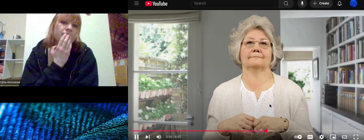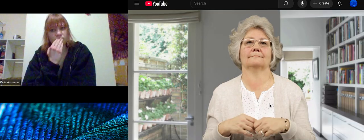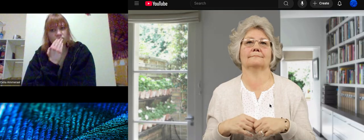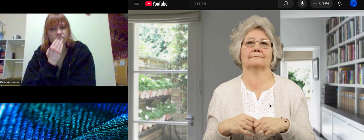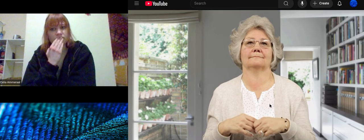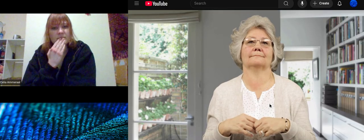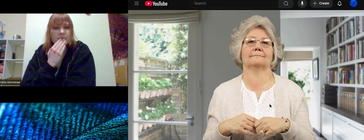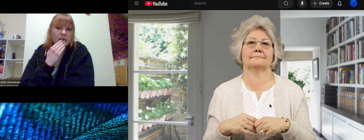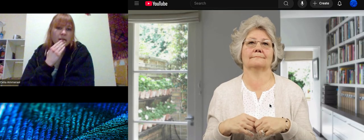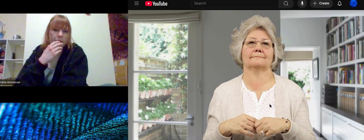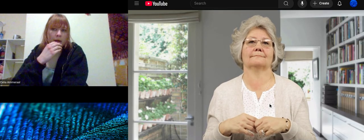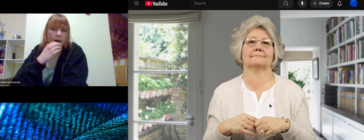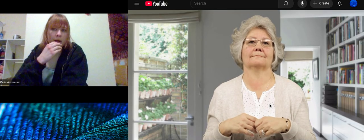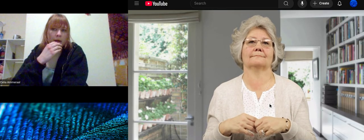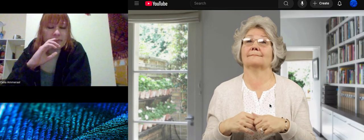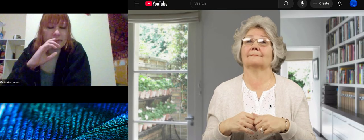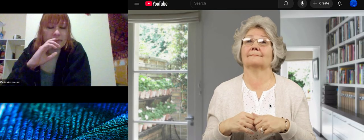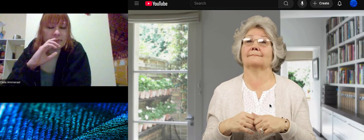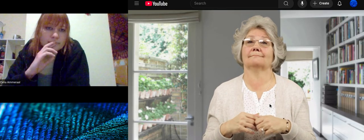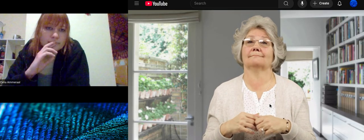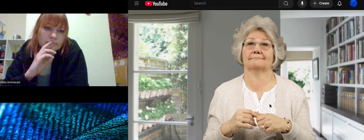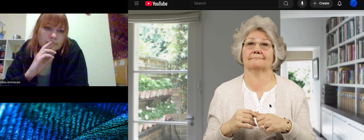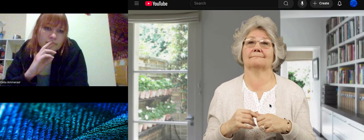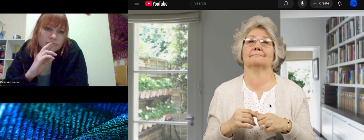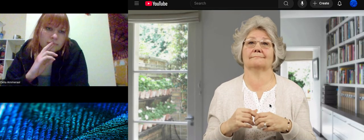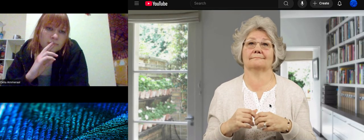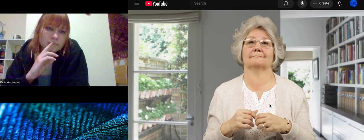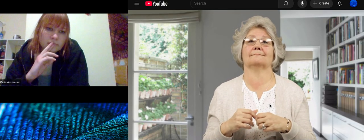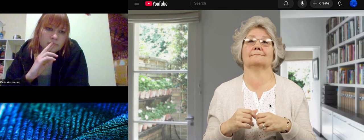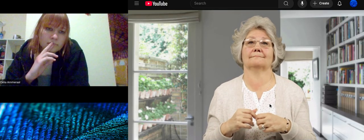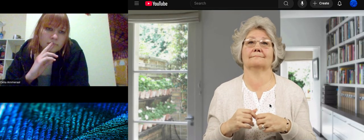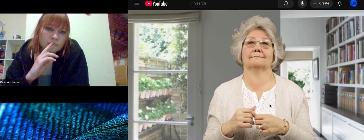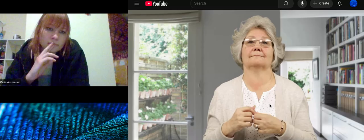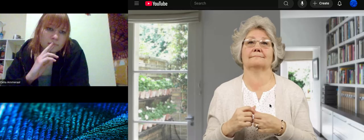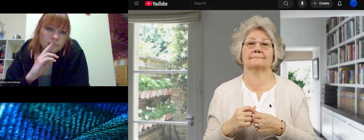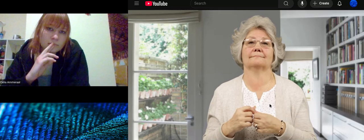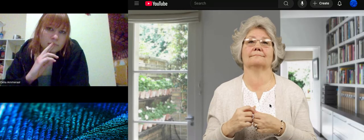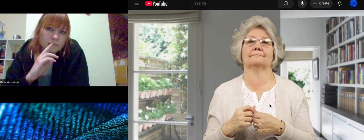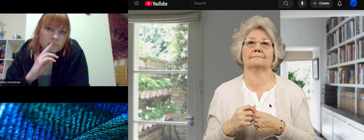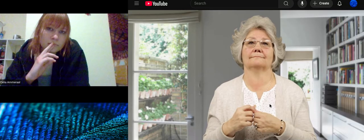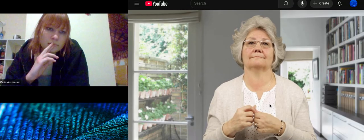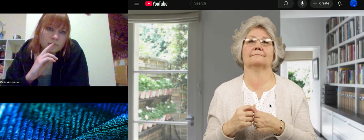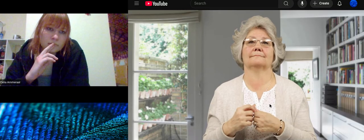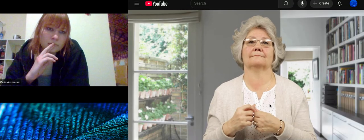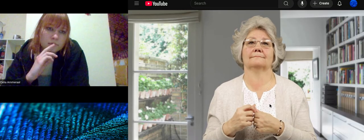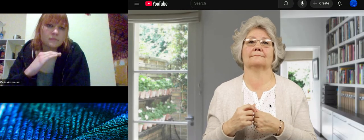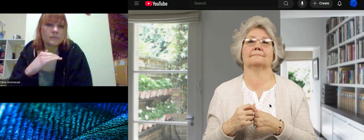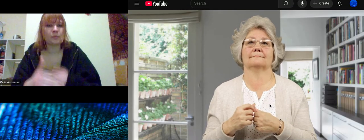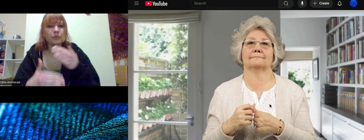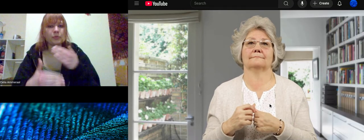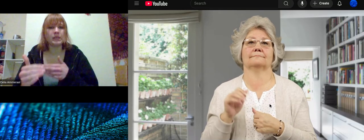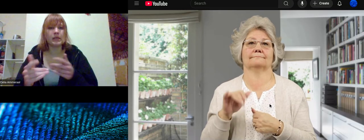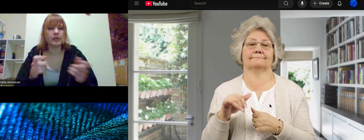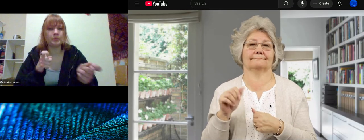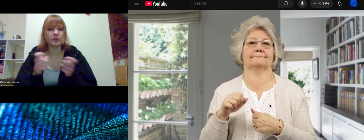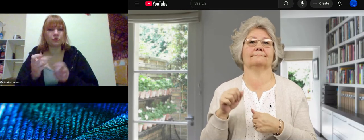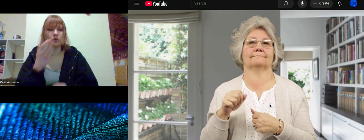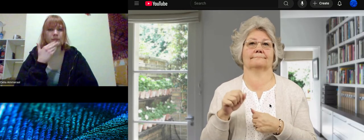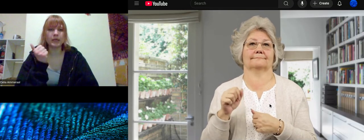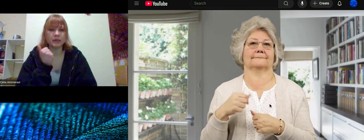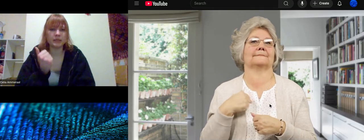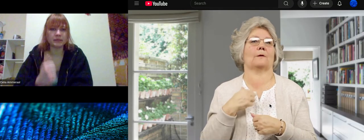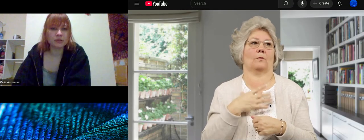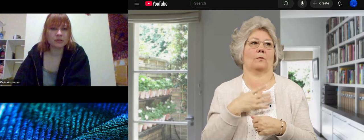and did what the problems for next side effects. plan of action is related to the management of your diabetes. Proceed,